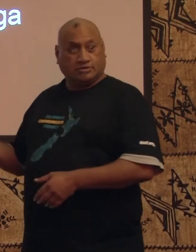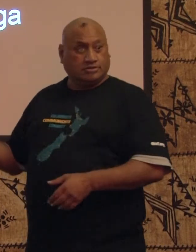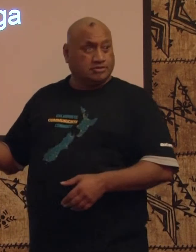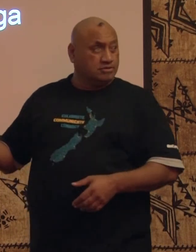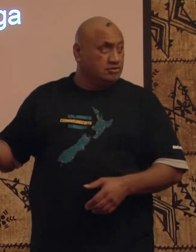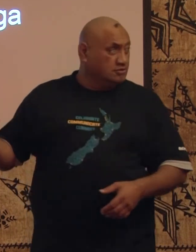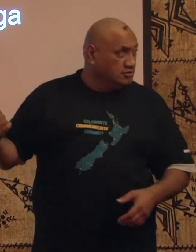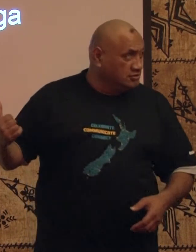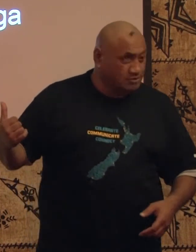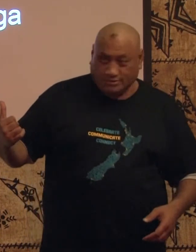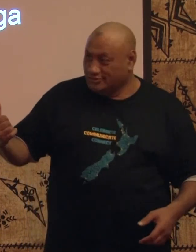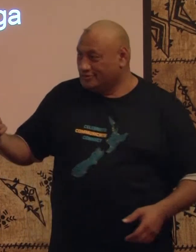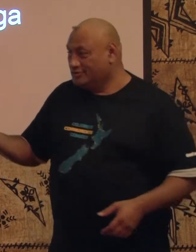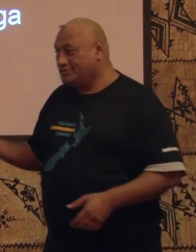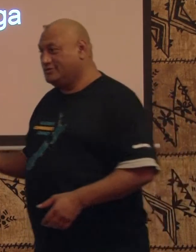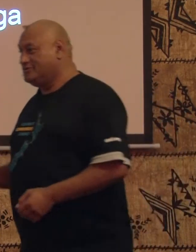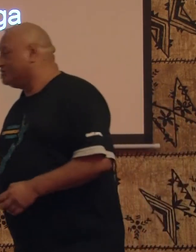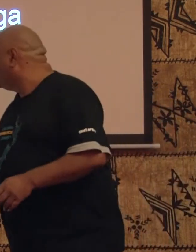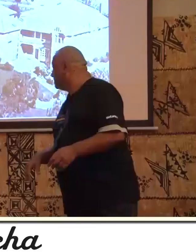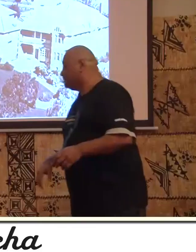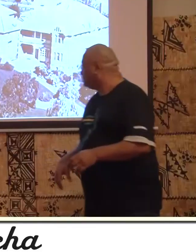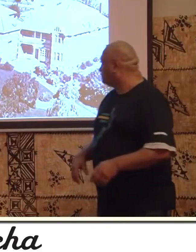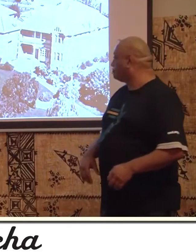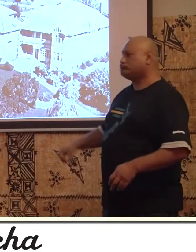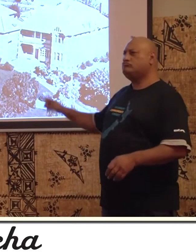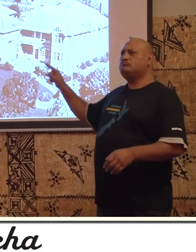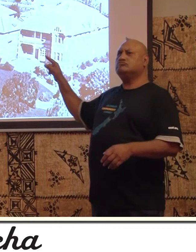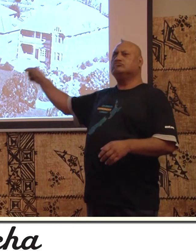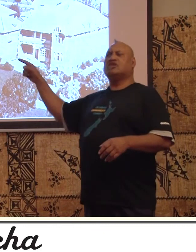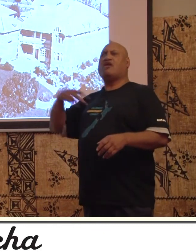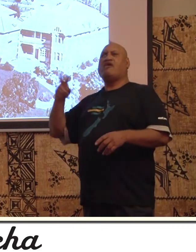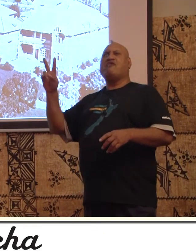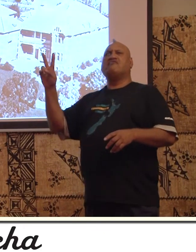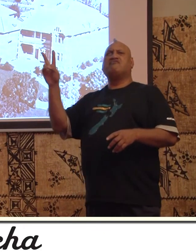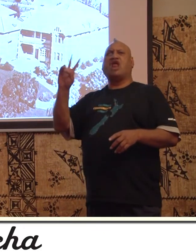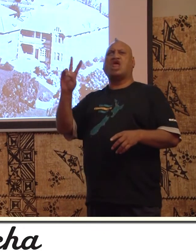Are we rolling yet at all? Are we going? Oh!